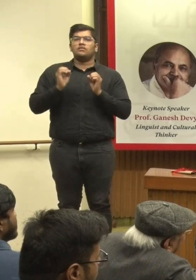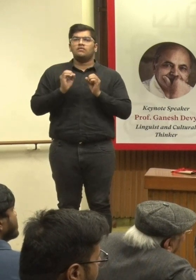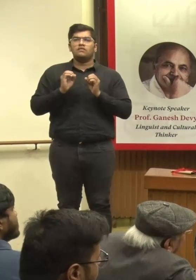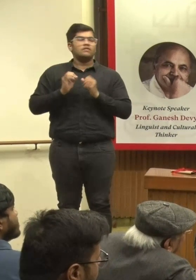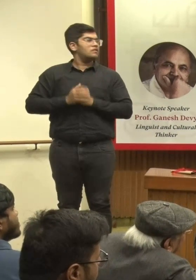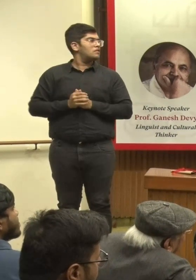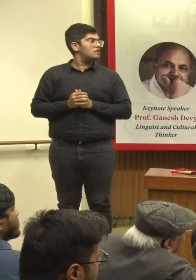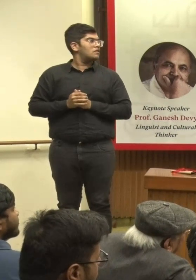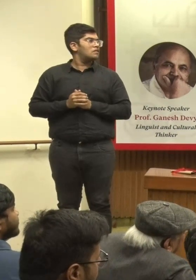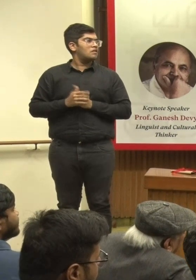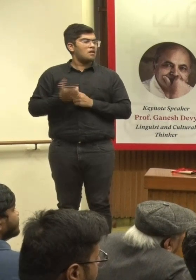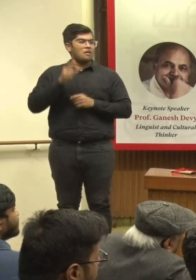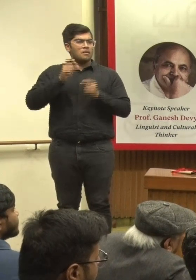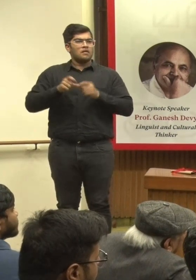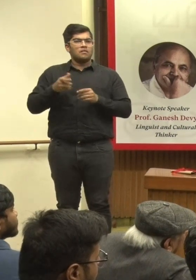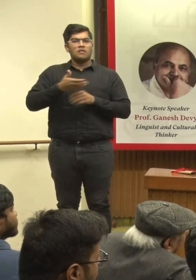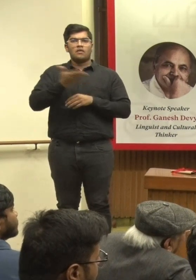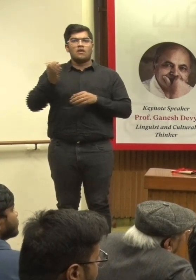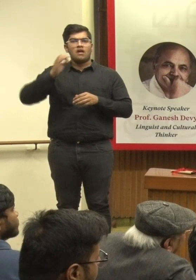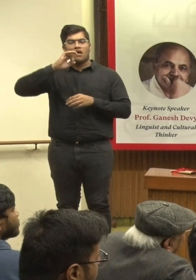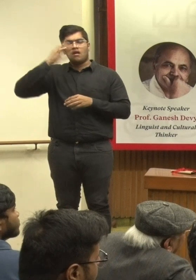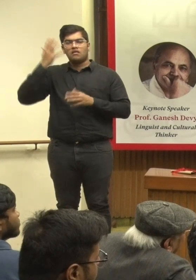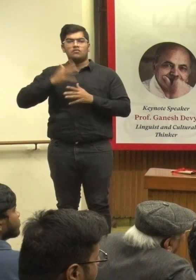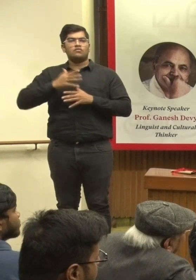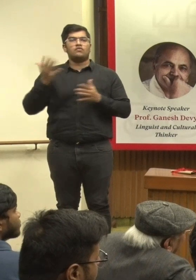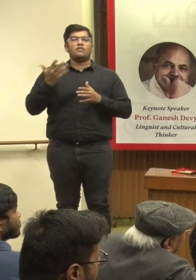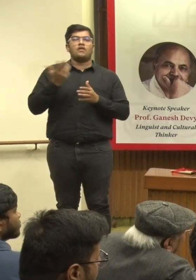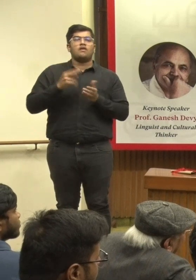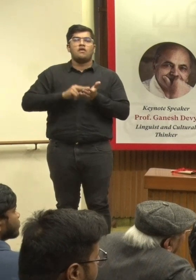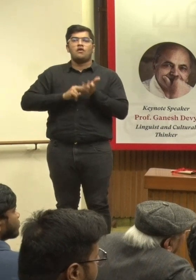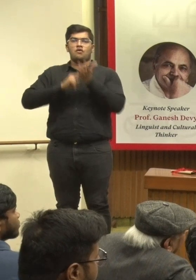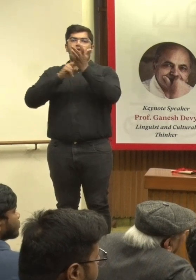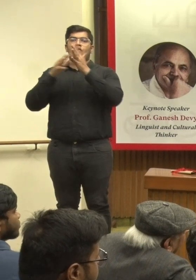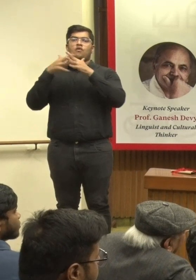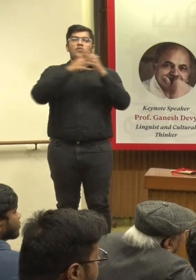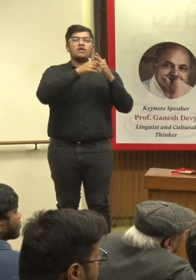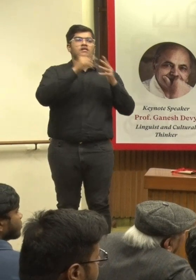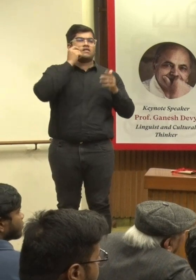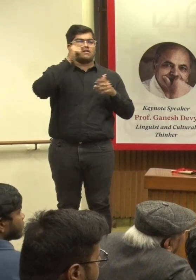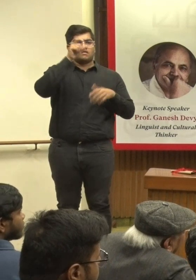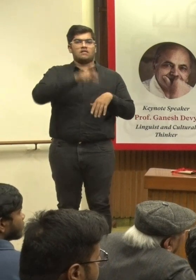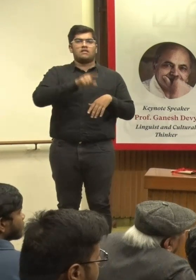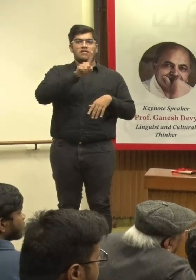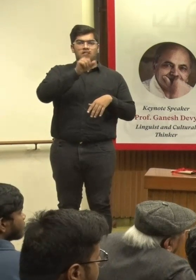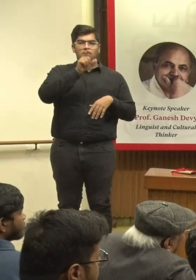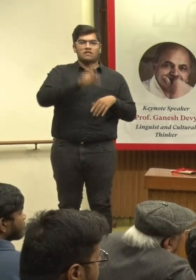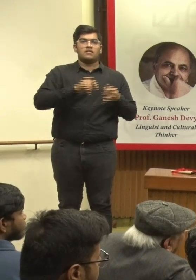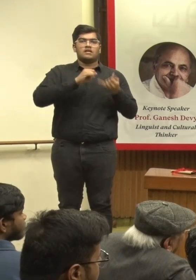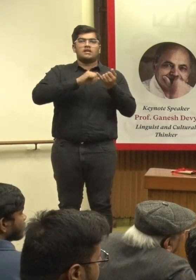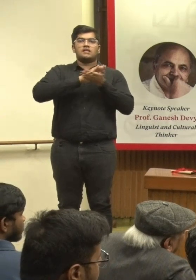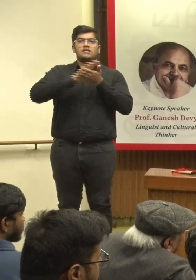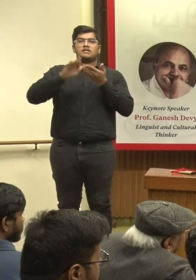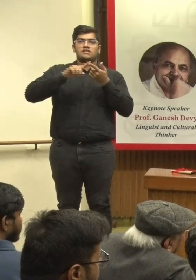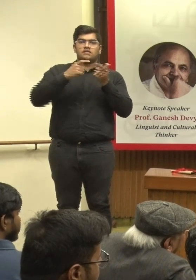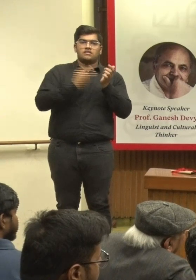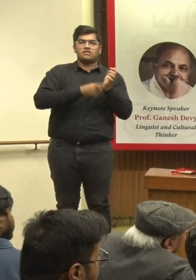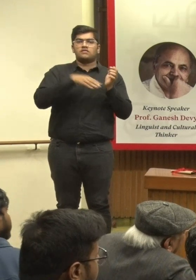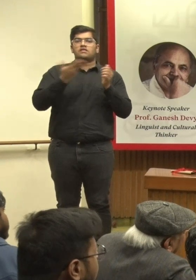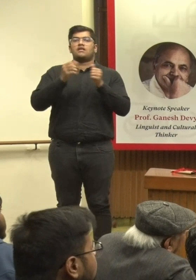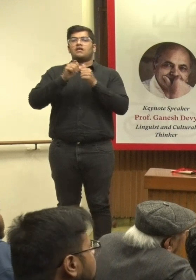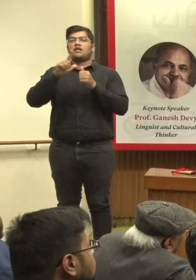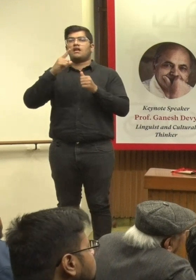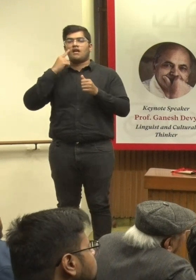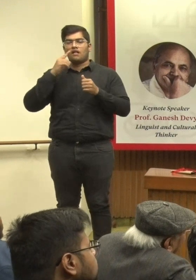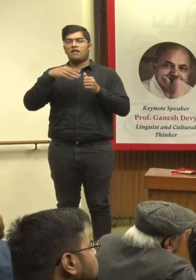The fury was such that a man from the northwest, a man called Sher Ali Afradi, who